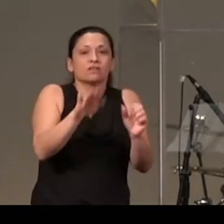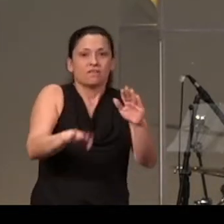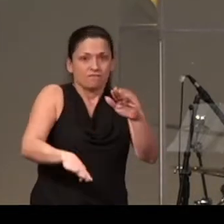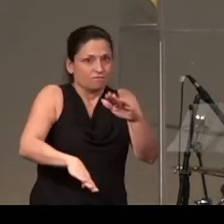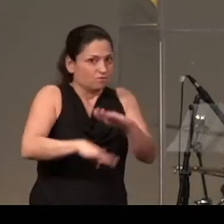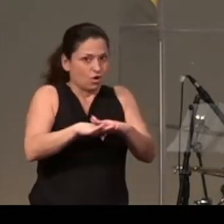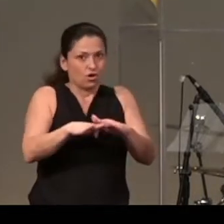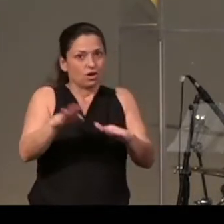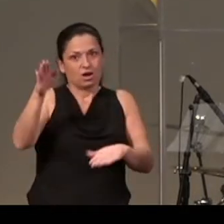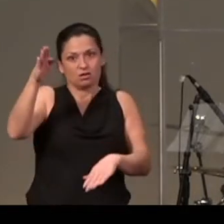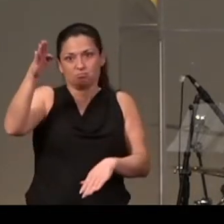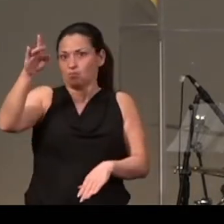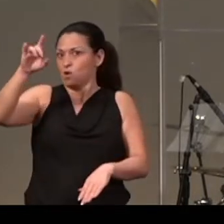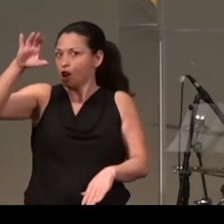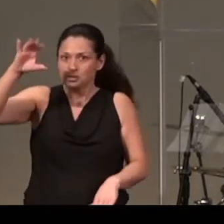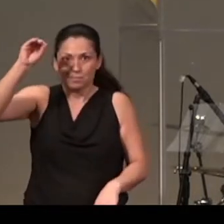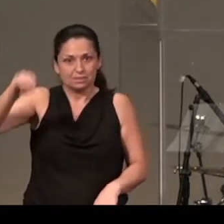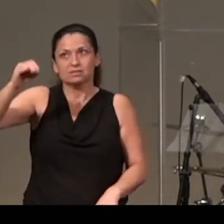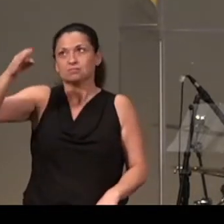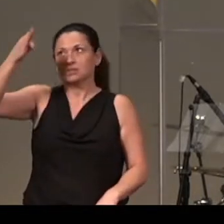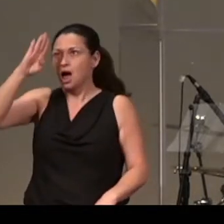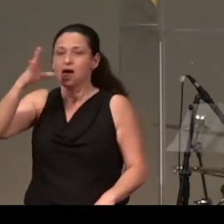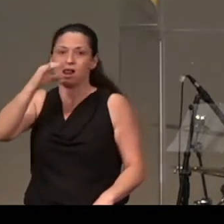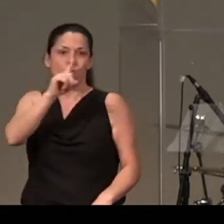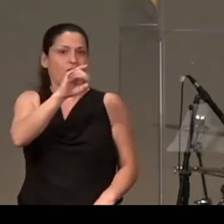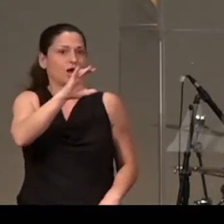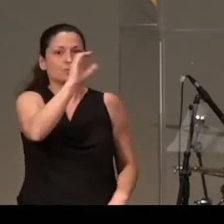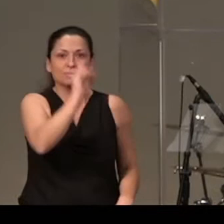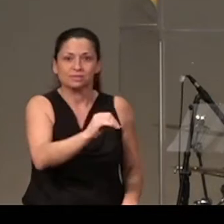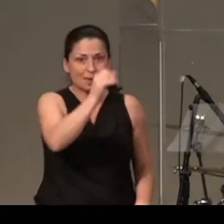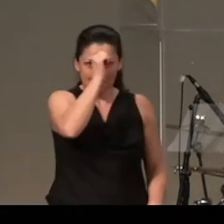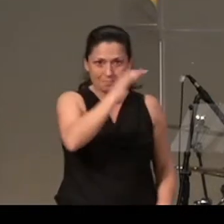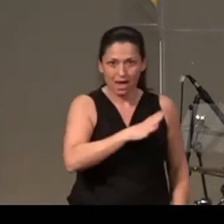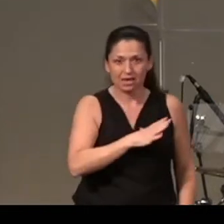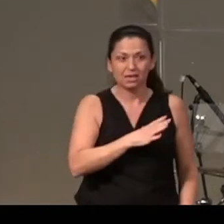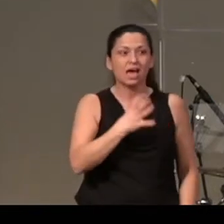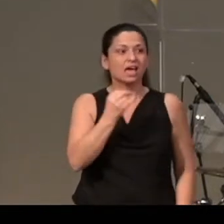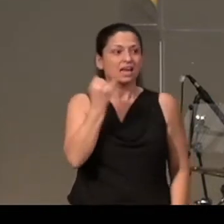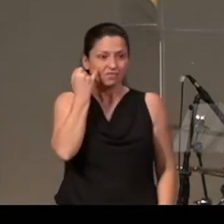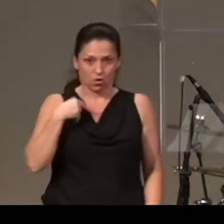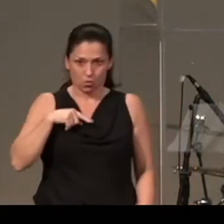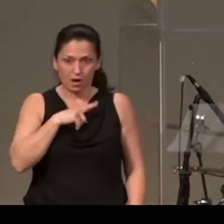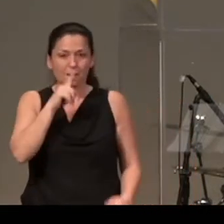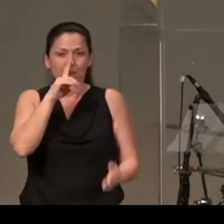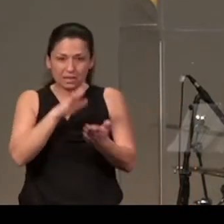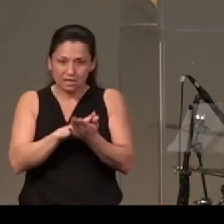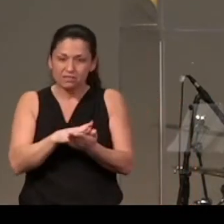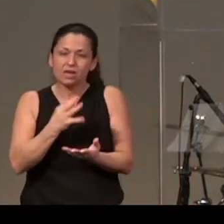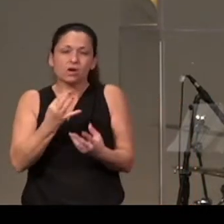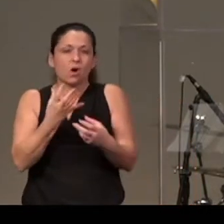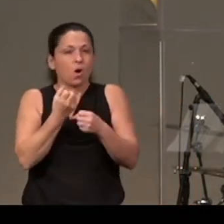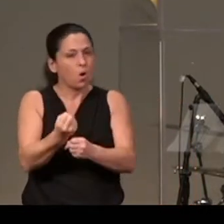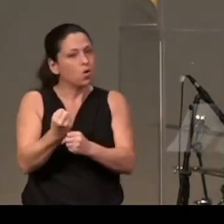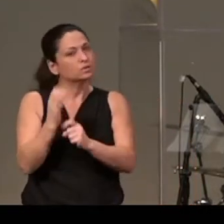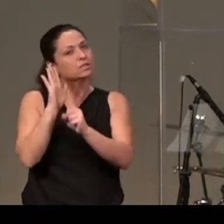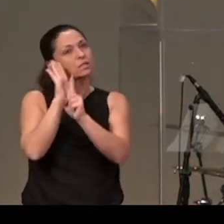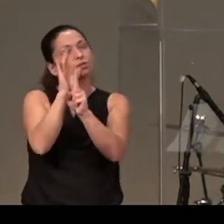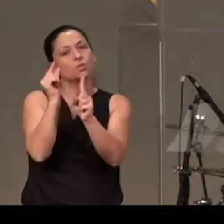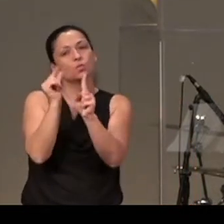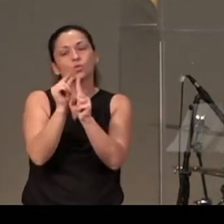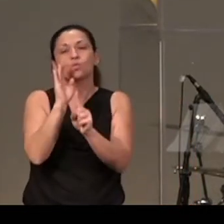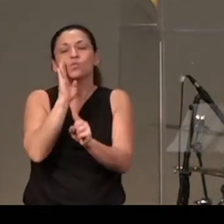made a promise. And his promise was that if we believed in him, treasured him, held on to his word, we would never see or taste